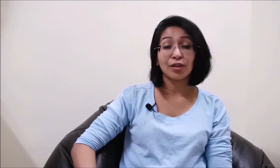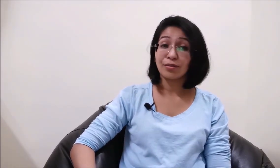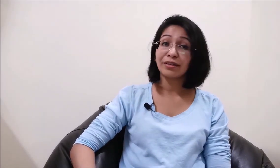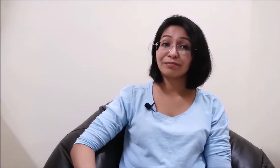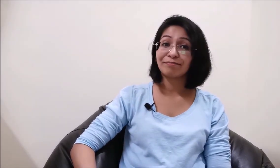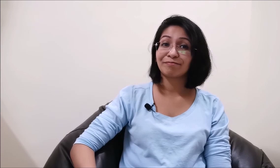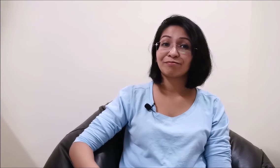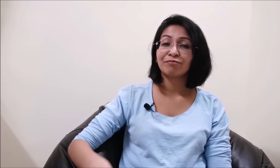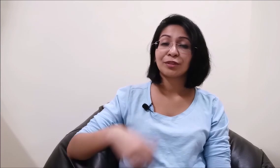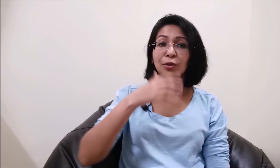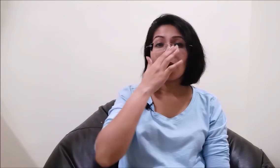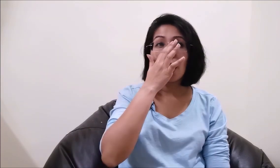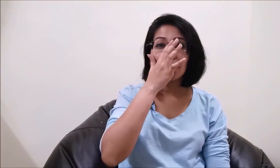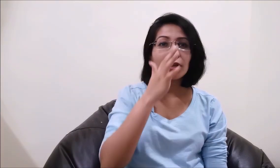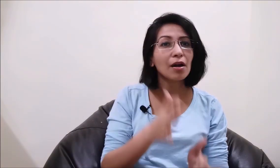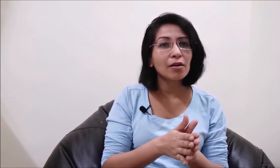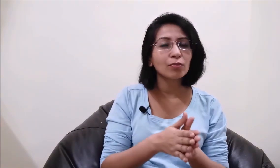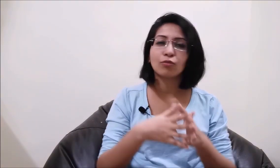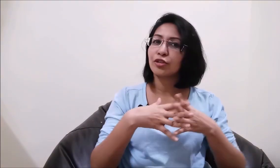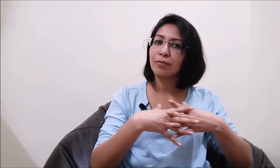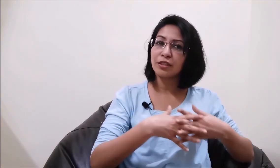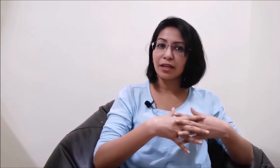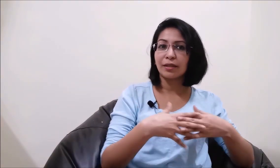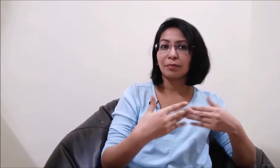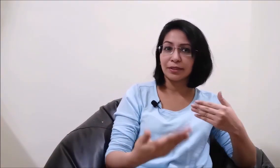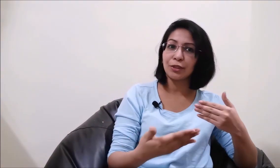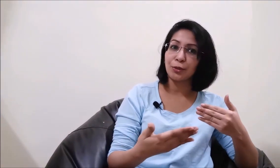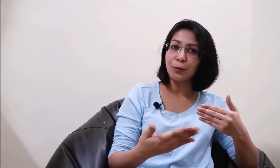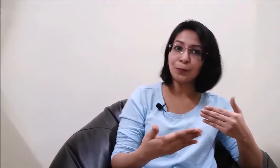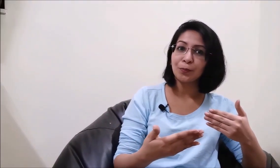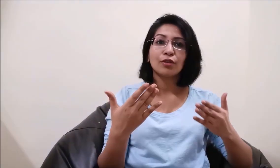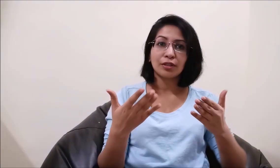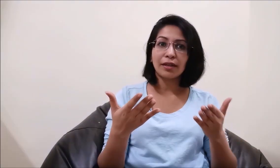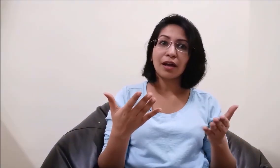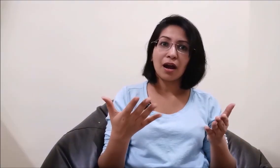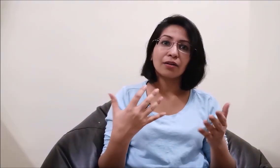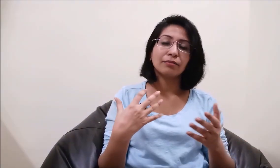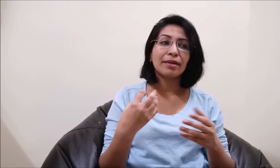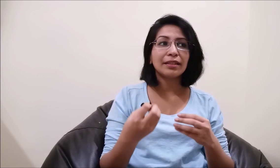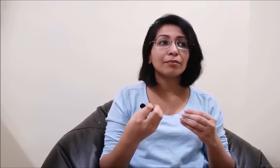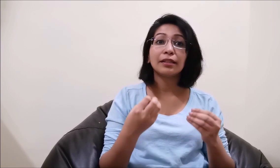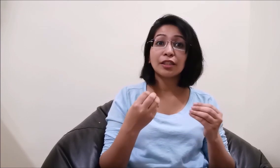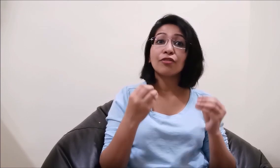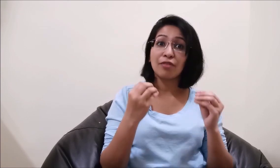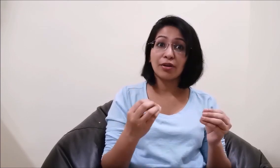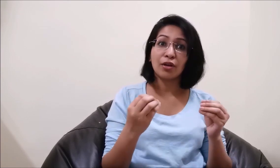That's right. So how is R? What is the mistake that people tend to do? To sign R, this is a very